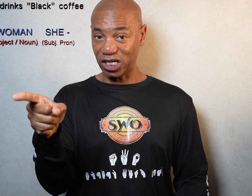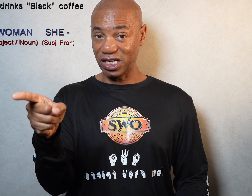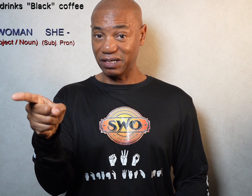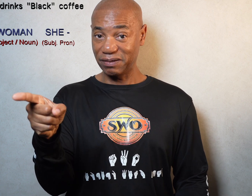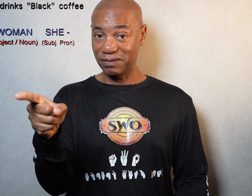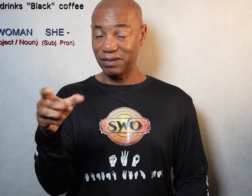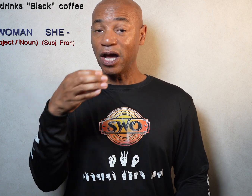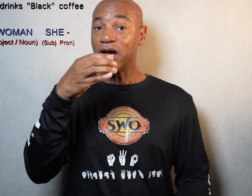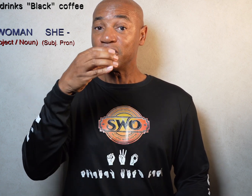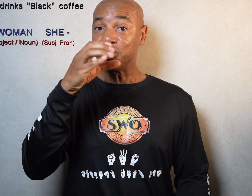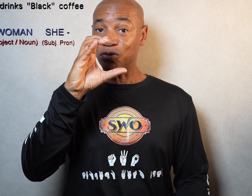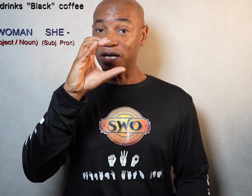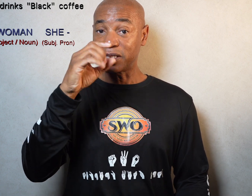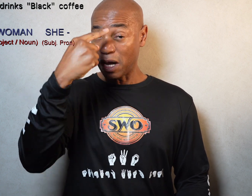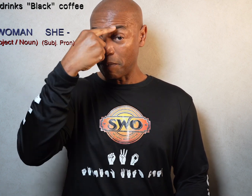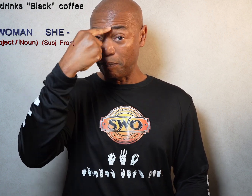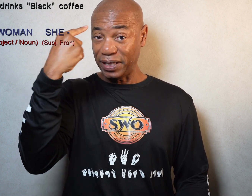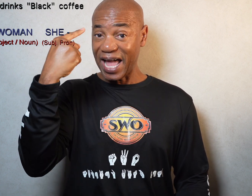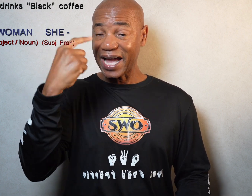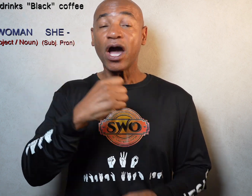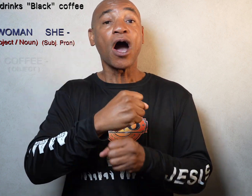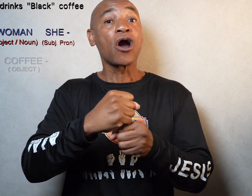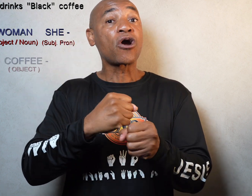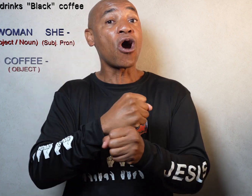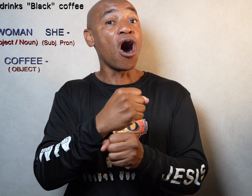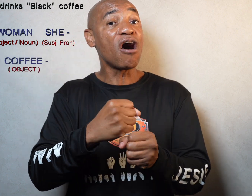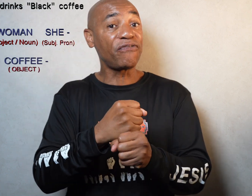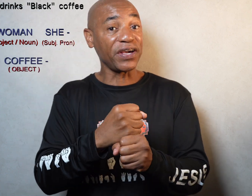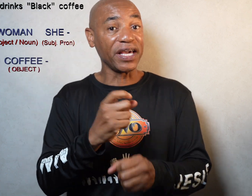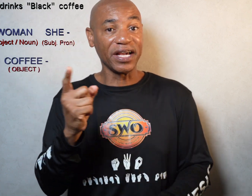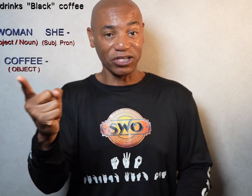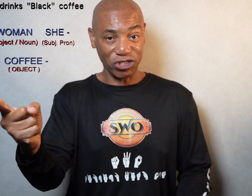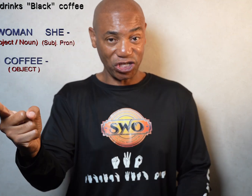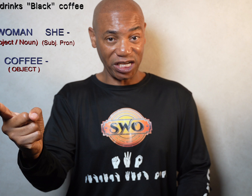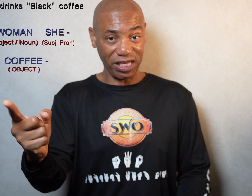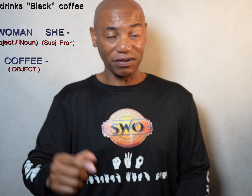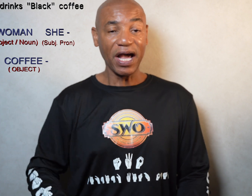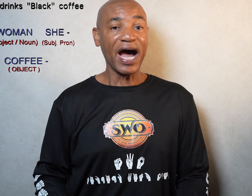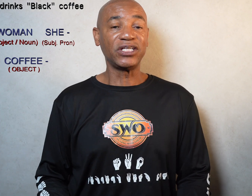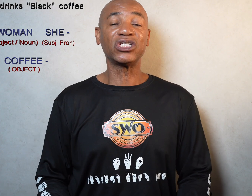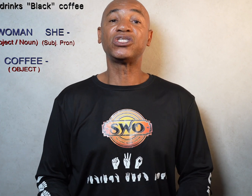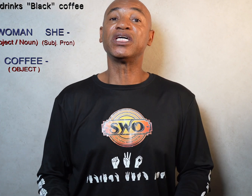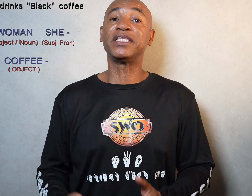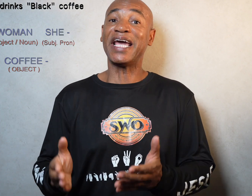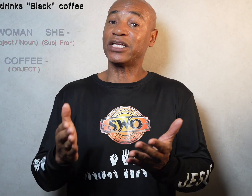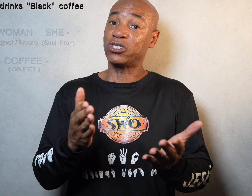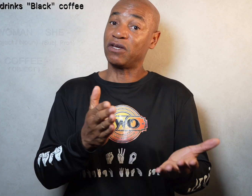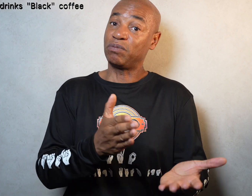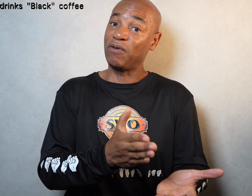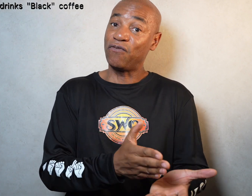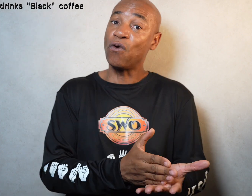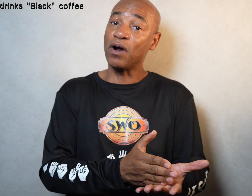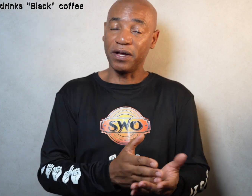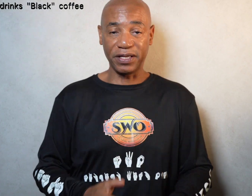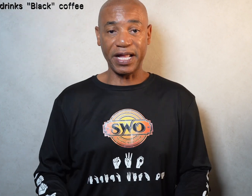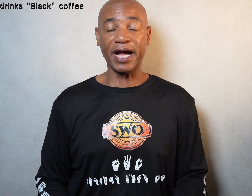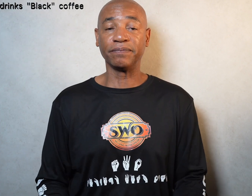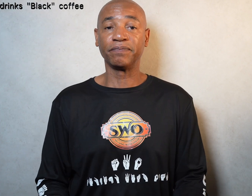she, drinks black coffee, she. I just did the adjectives before the noun.